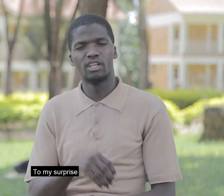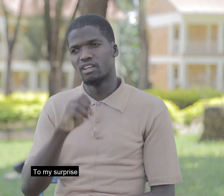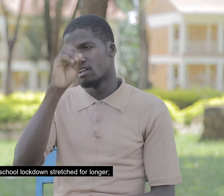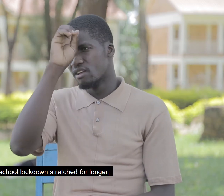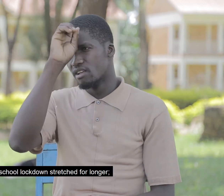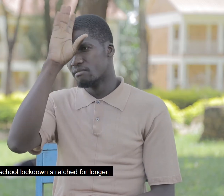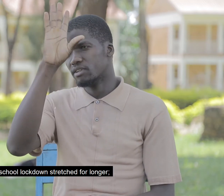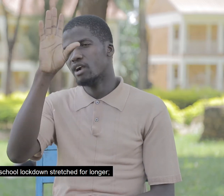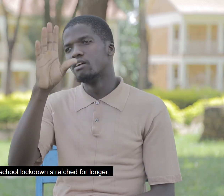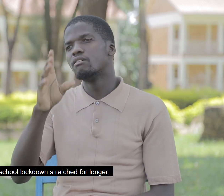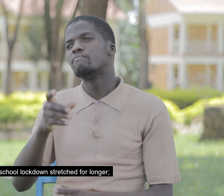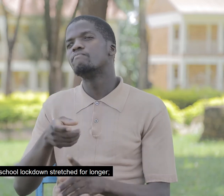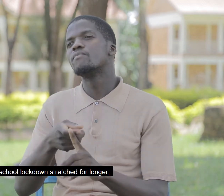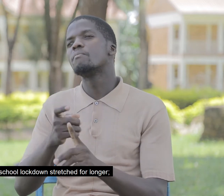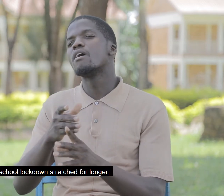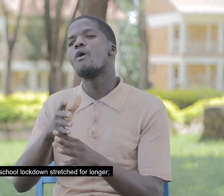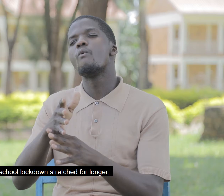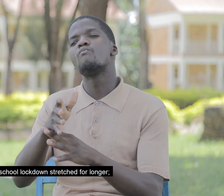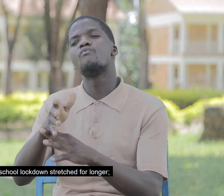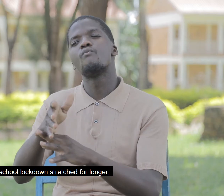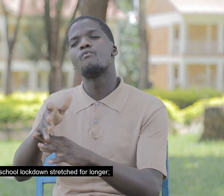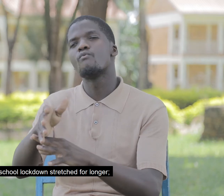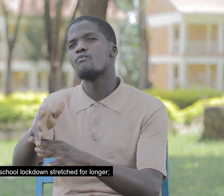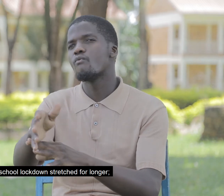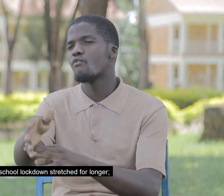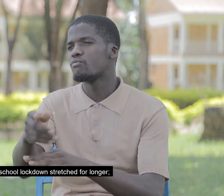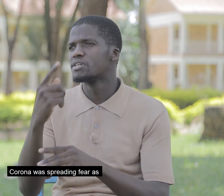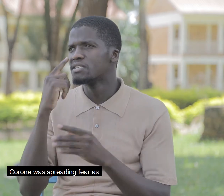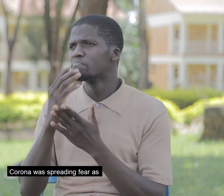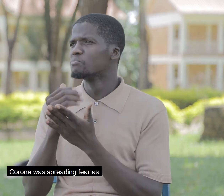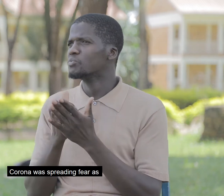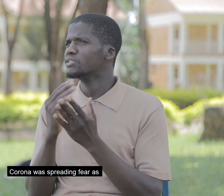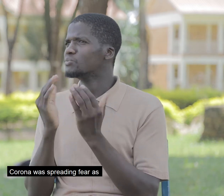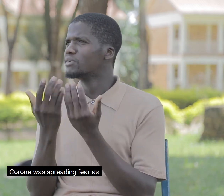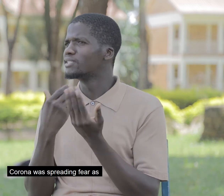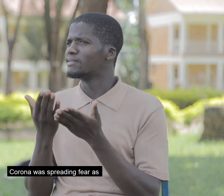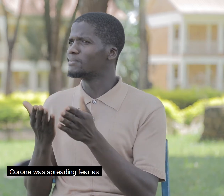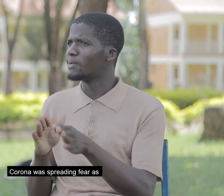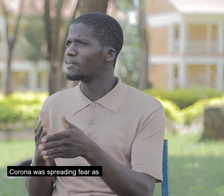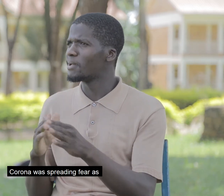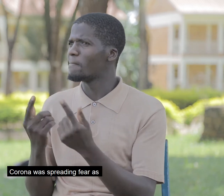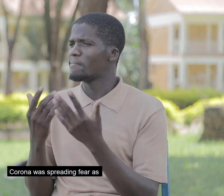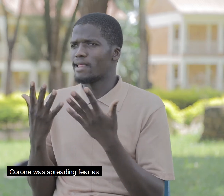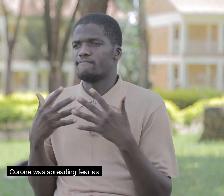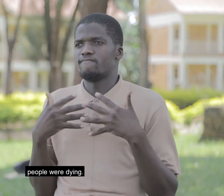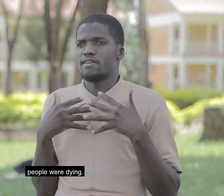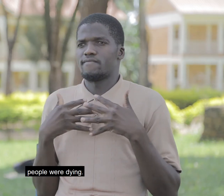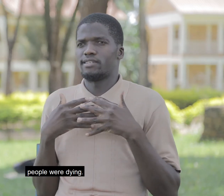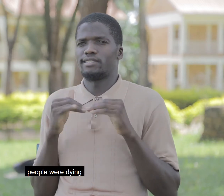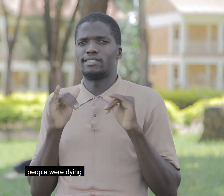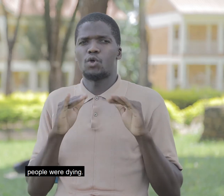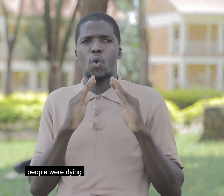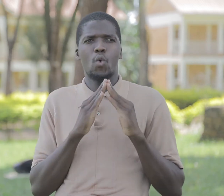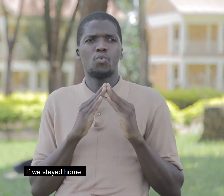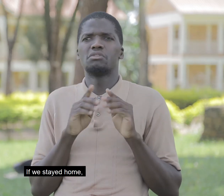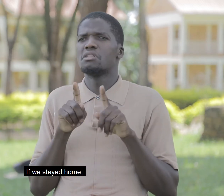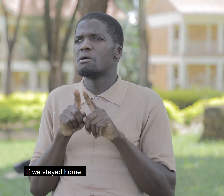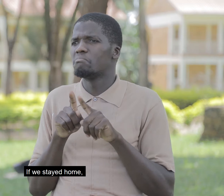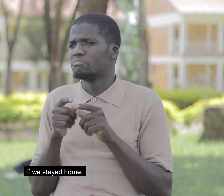school lockdown was stretching for longer. As Corona was spreading fear as people were dying. If we stayed